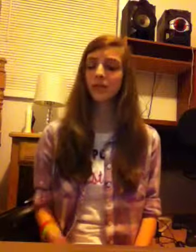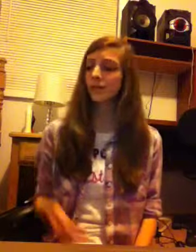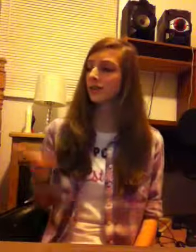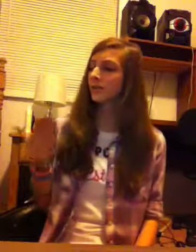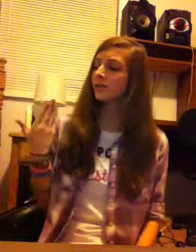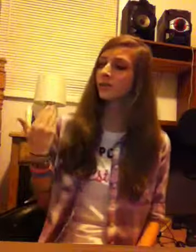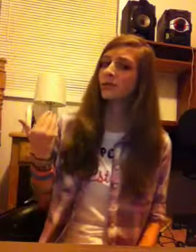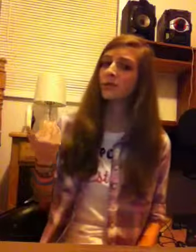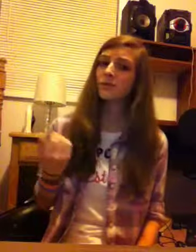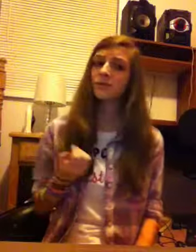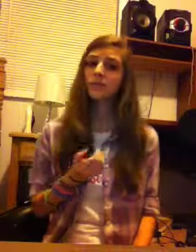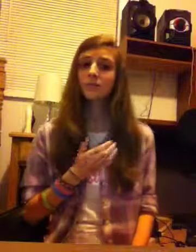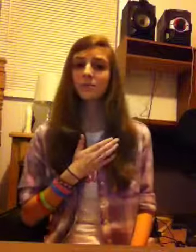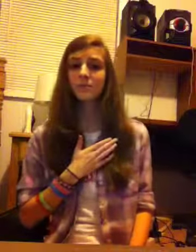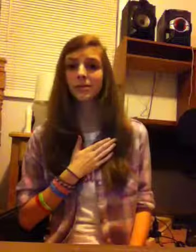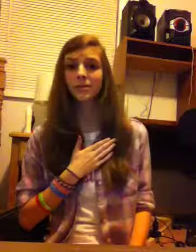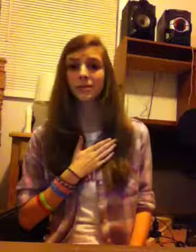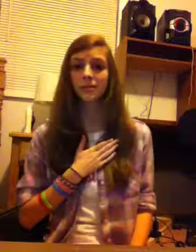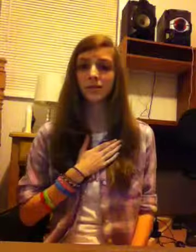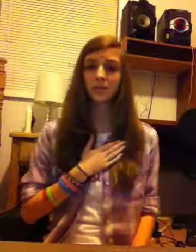Used to be mine mine